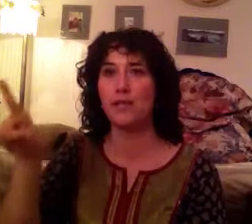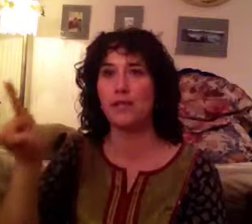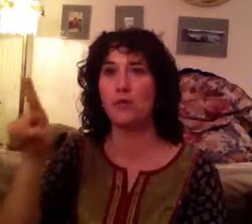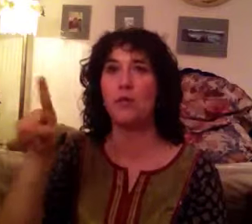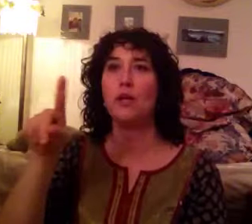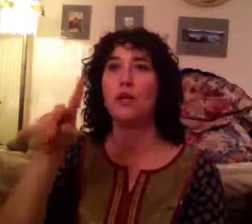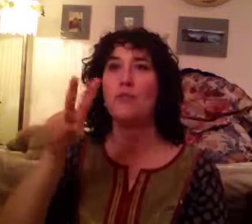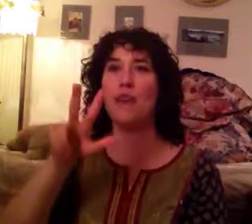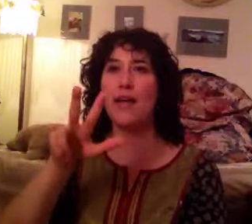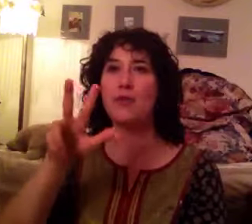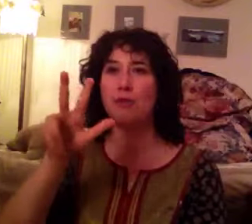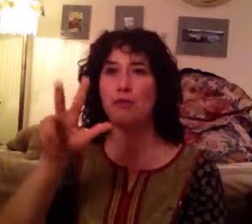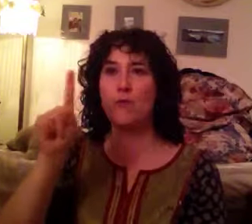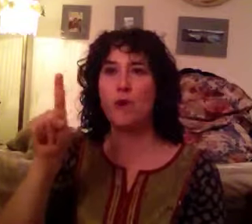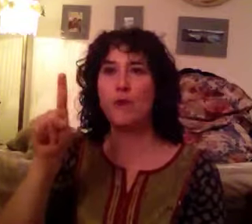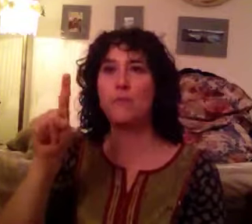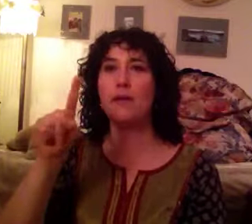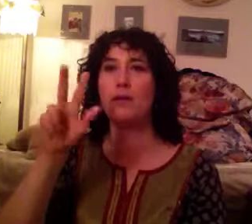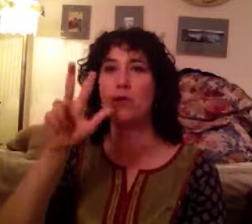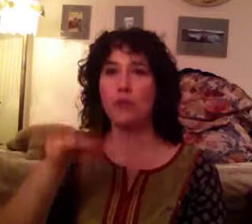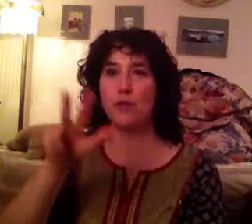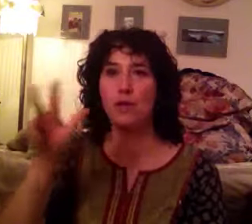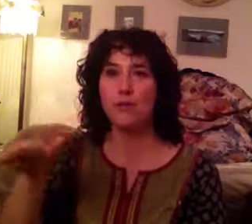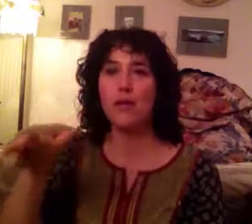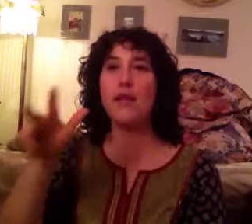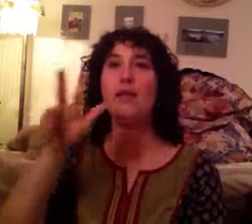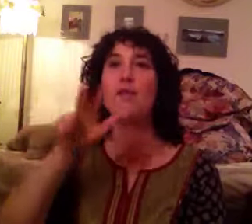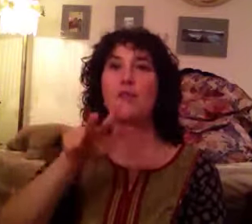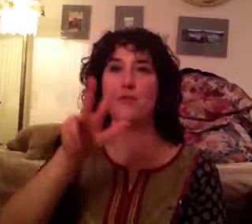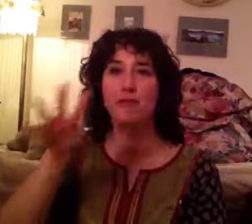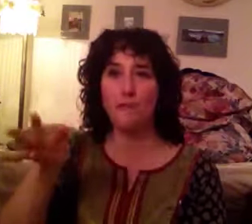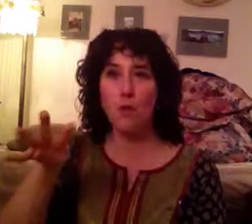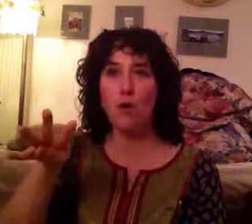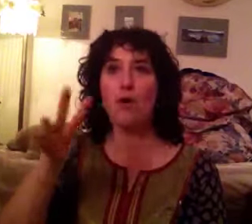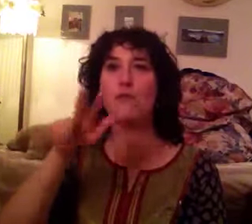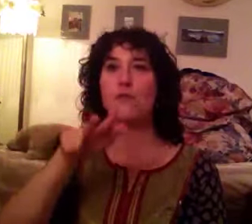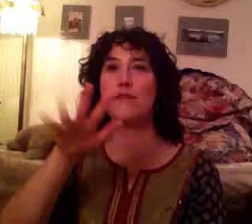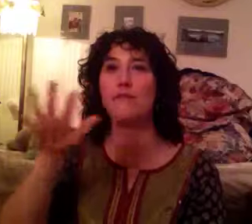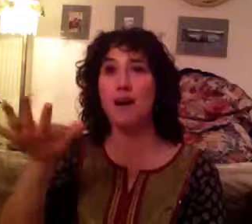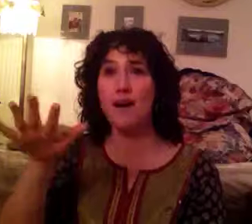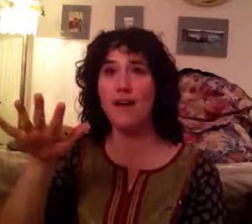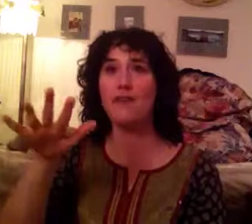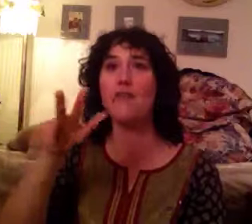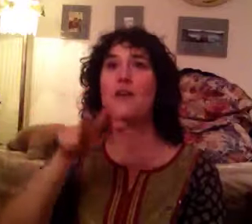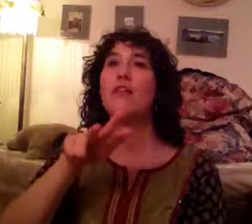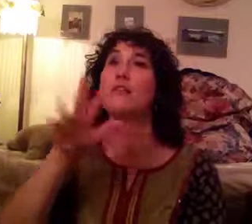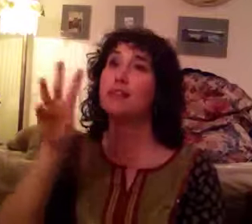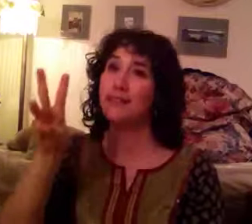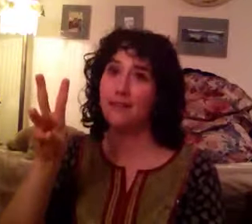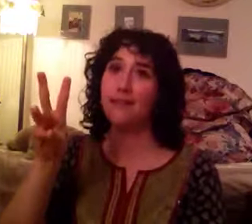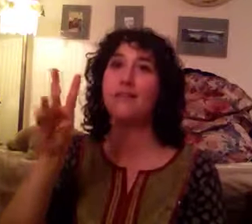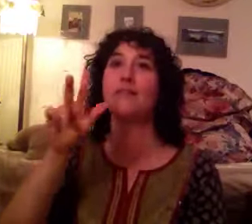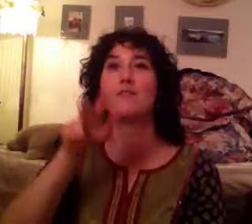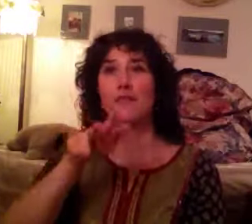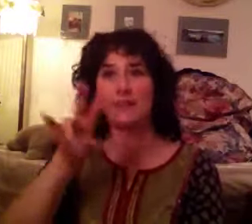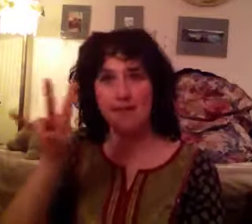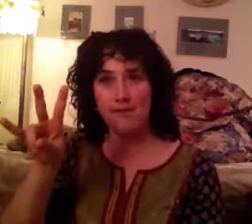do that. You go 31, but you go 33, 34, 35, 36,